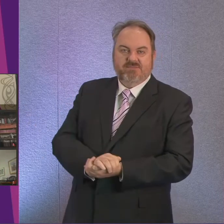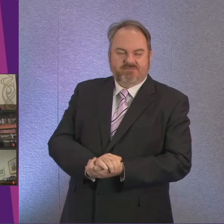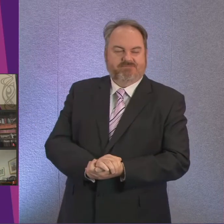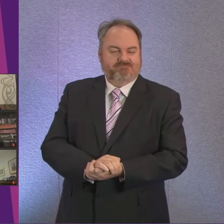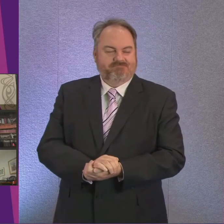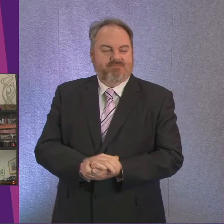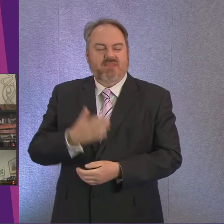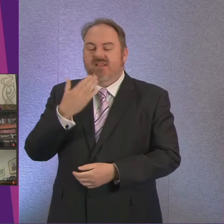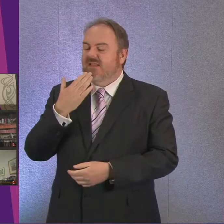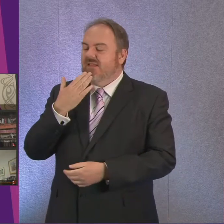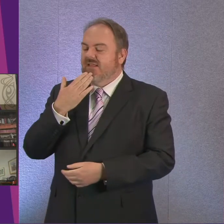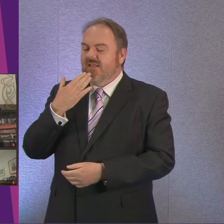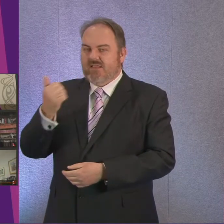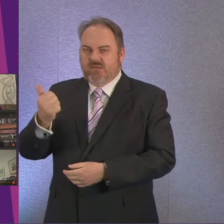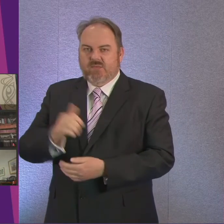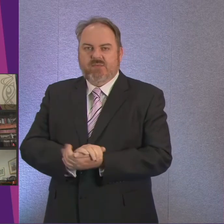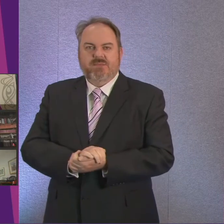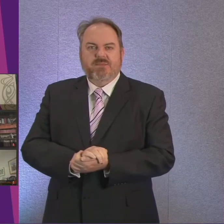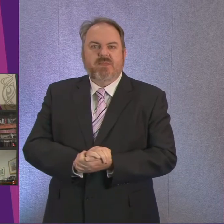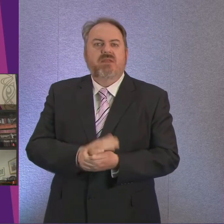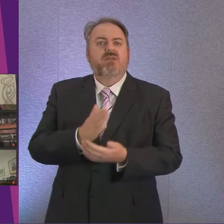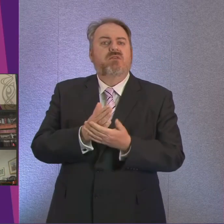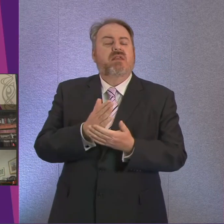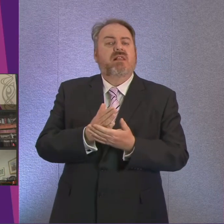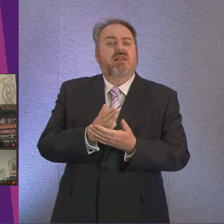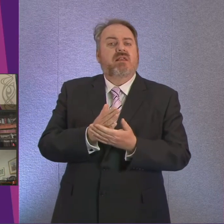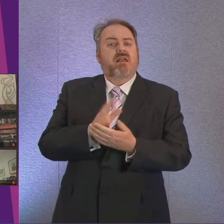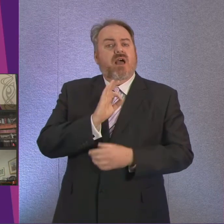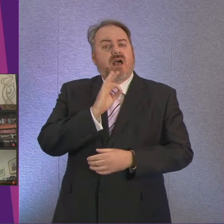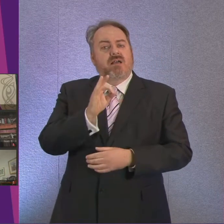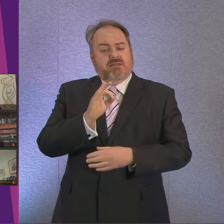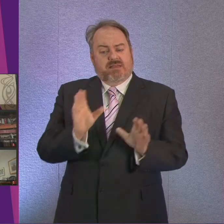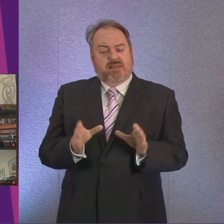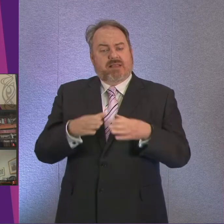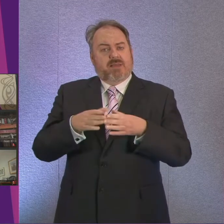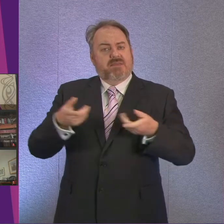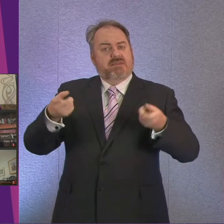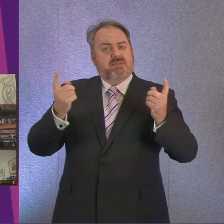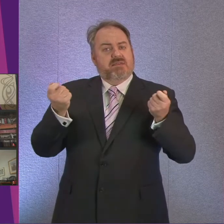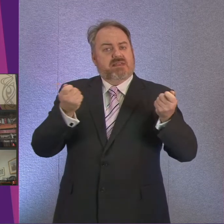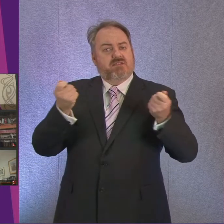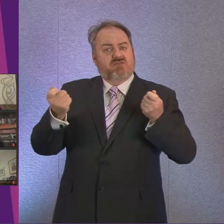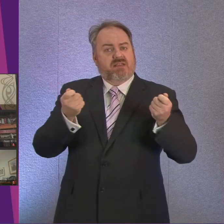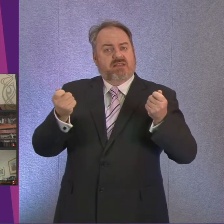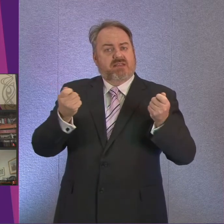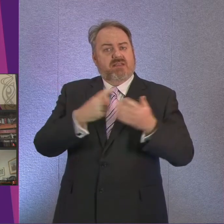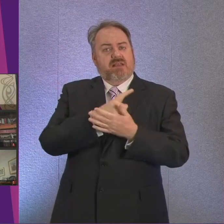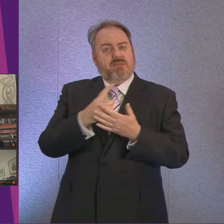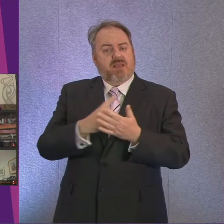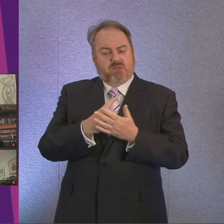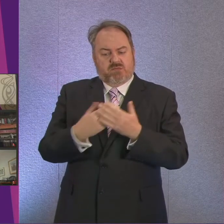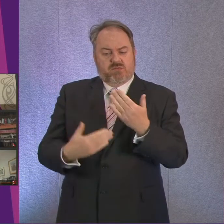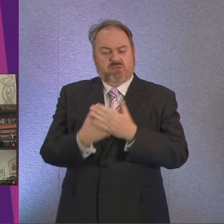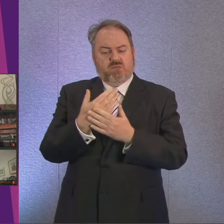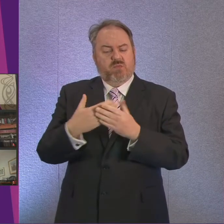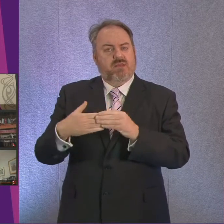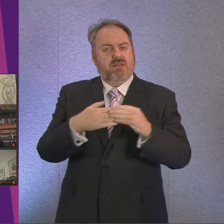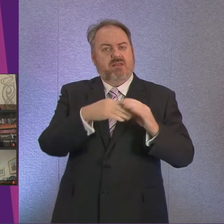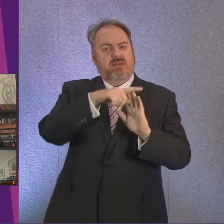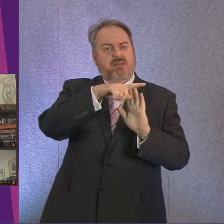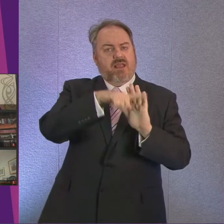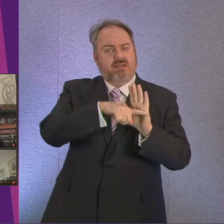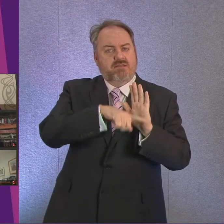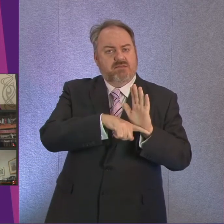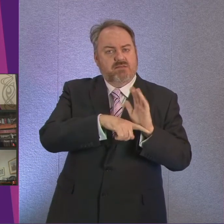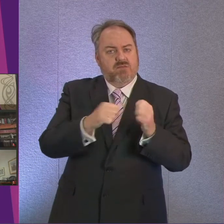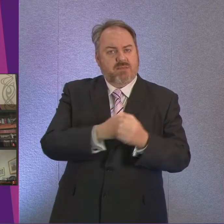Thank you, Presiding Officer. Can I ask the Cabinet Secretary, in relation to the SQA guidance that's been issued, to provide